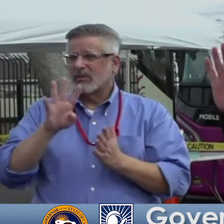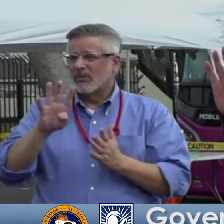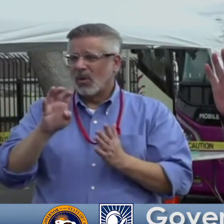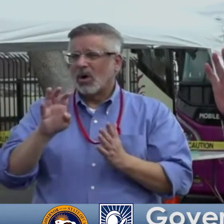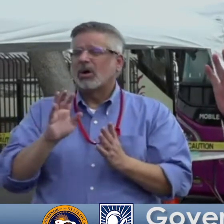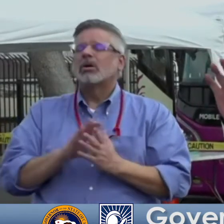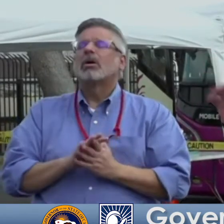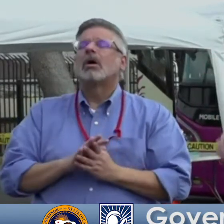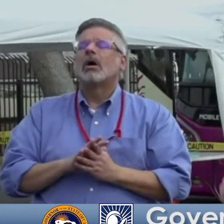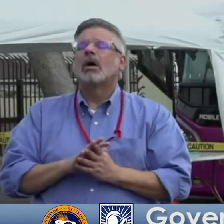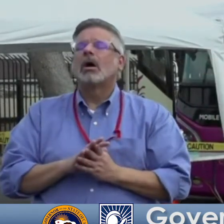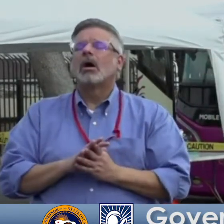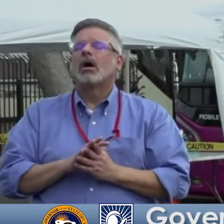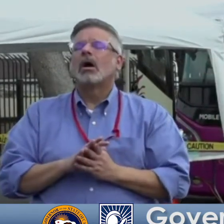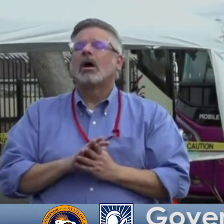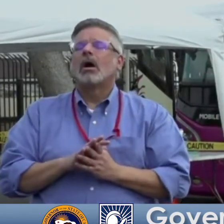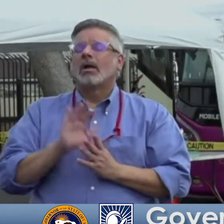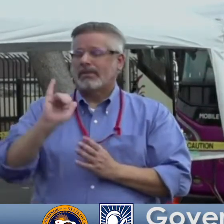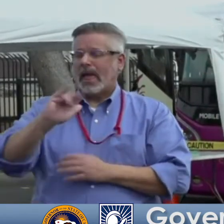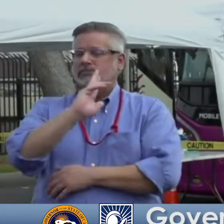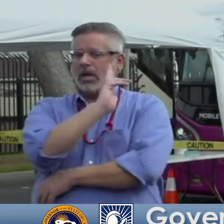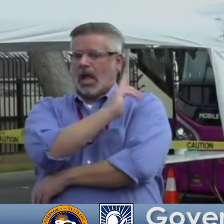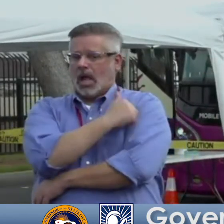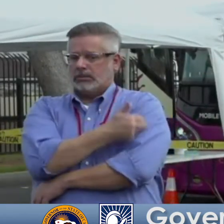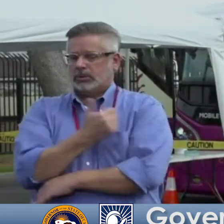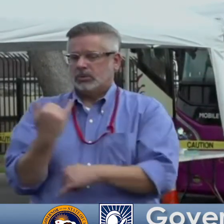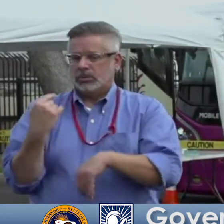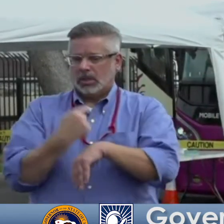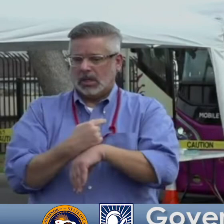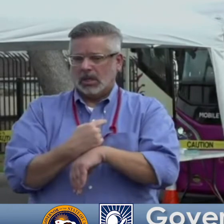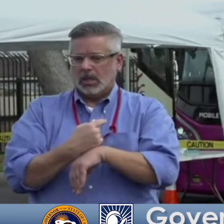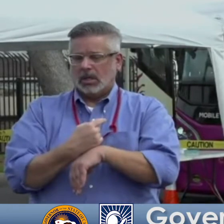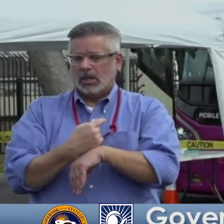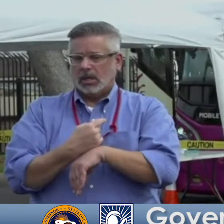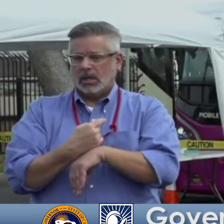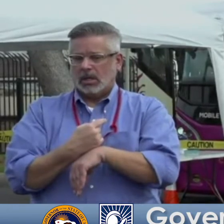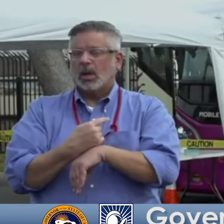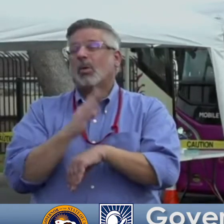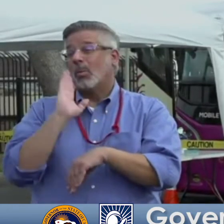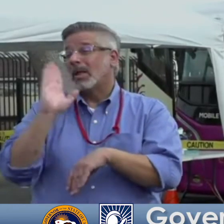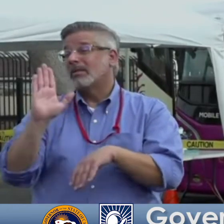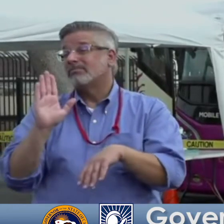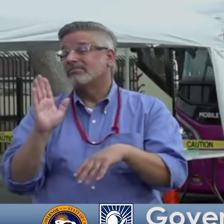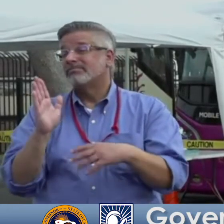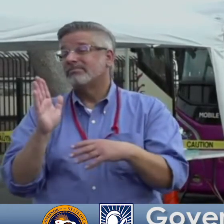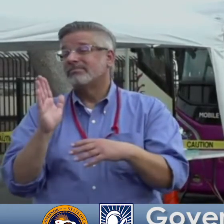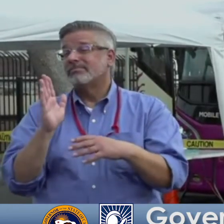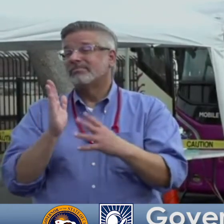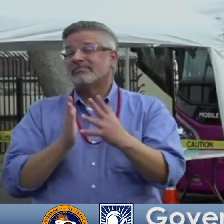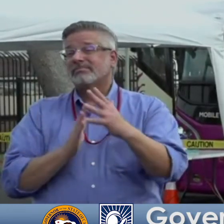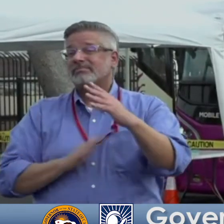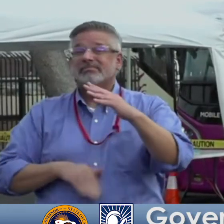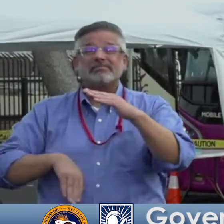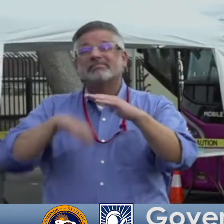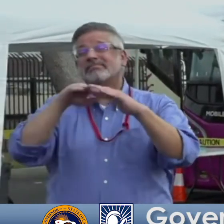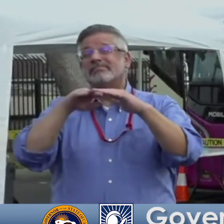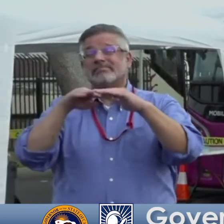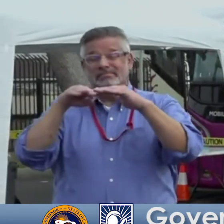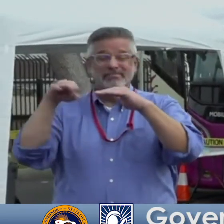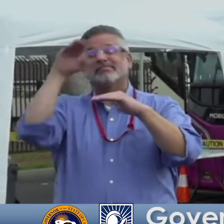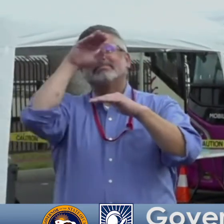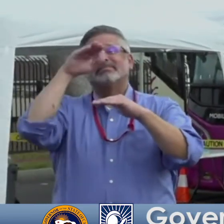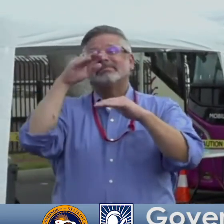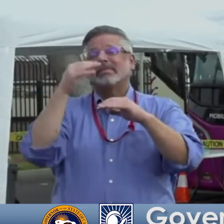52,400 that are hospitalized today. We will likely break last year's peak record in the next few